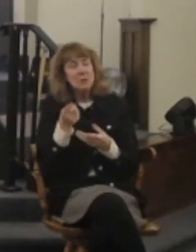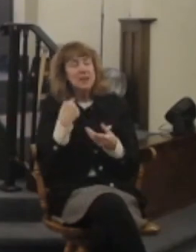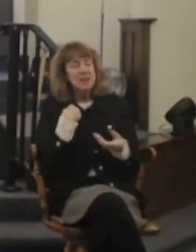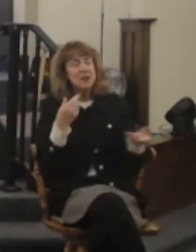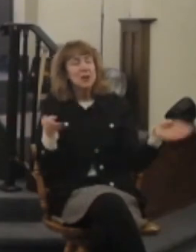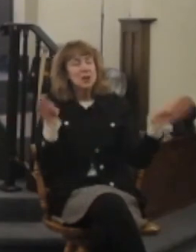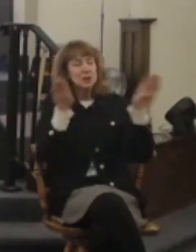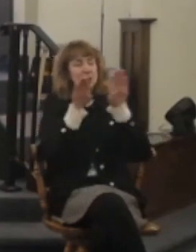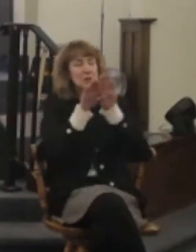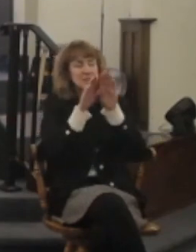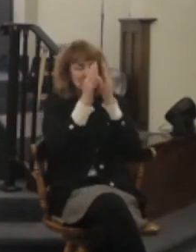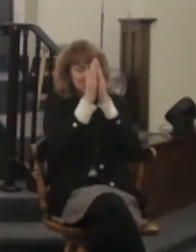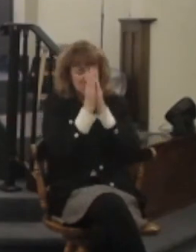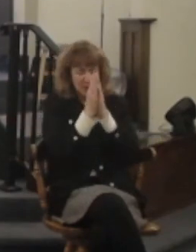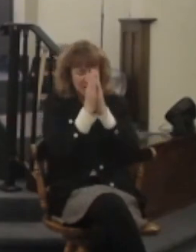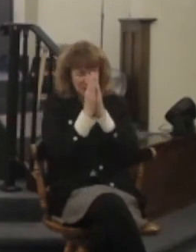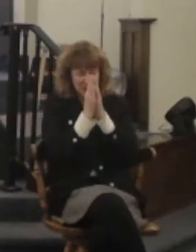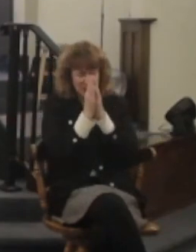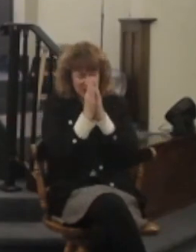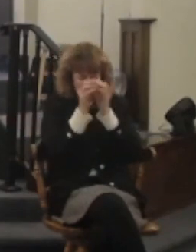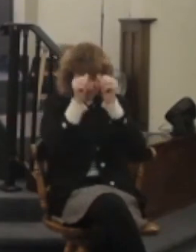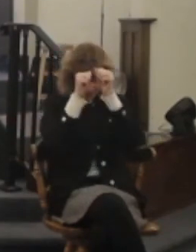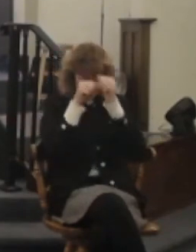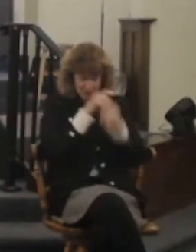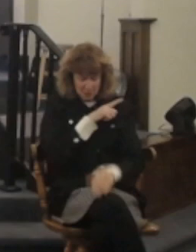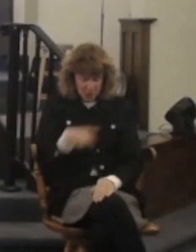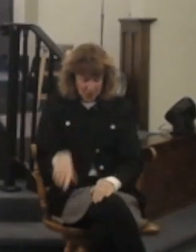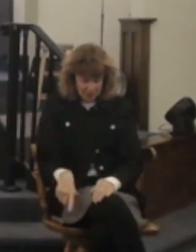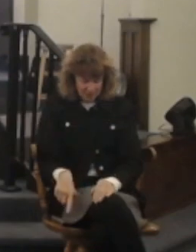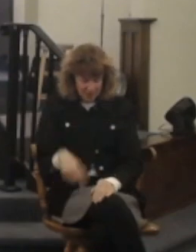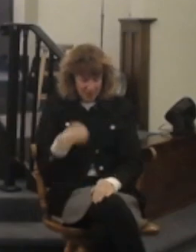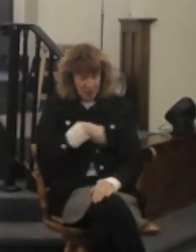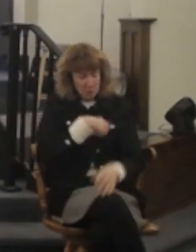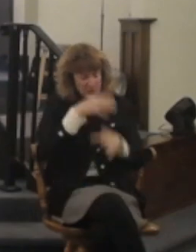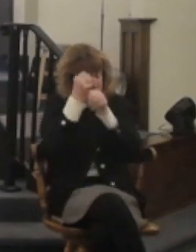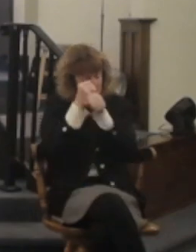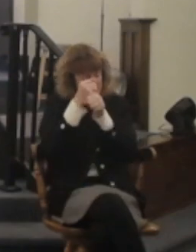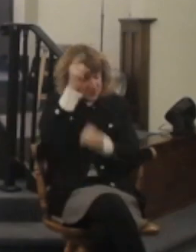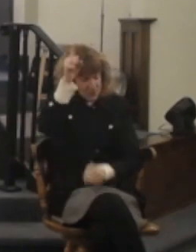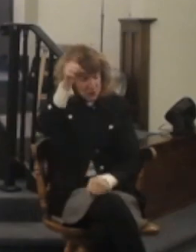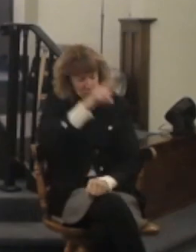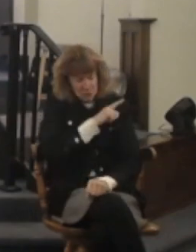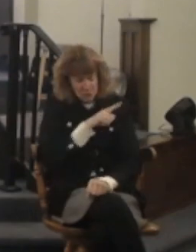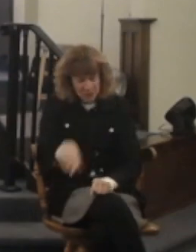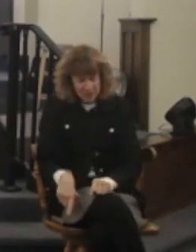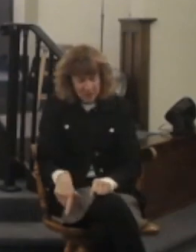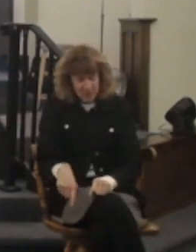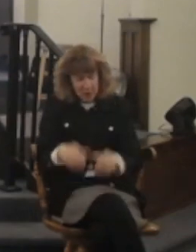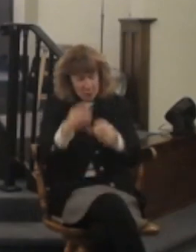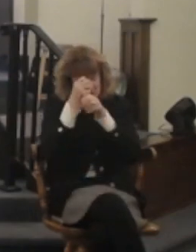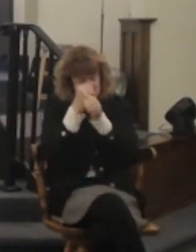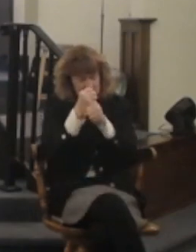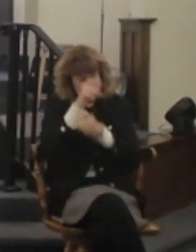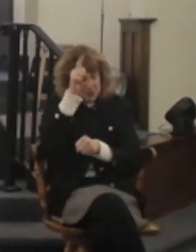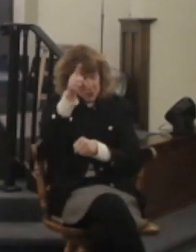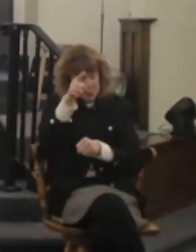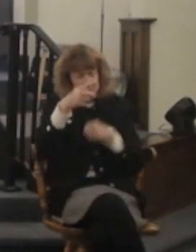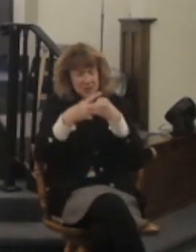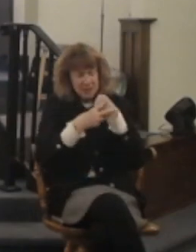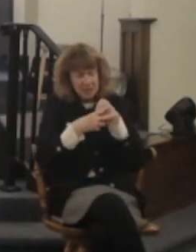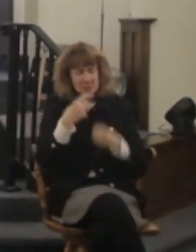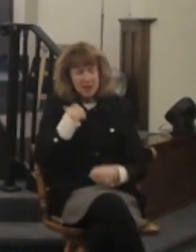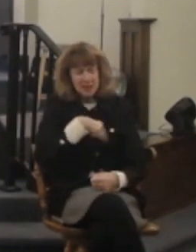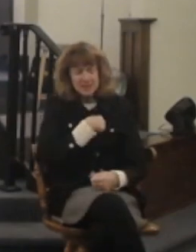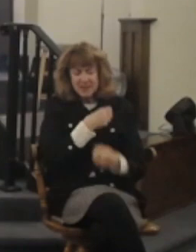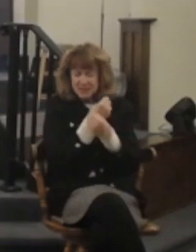prayer. Dear Lord, we trust you, Lord. We trust you to keep us safe. We trust you to keep